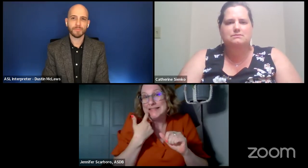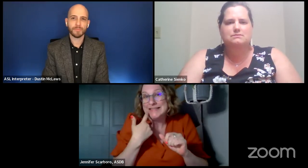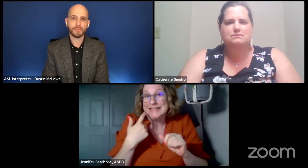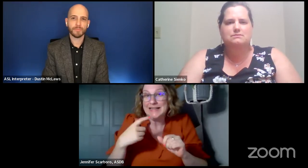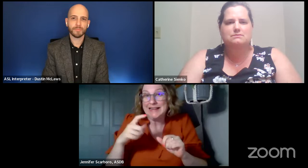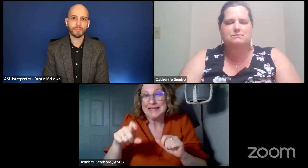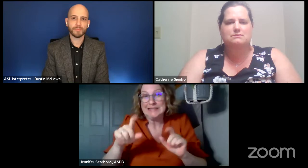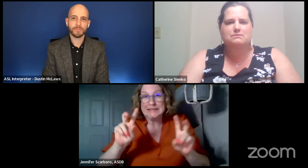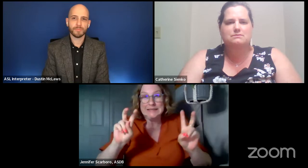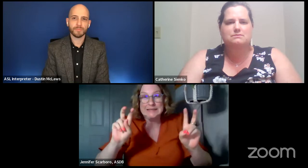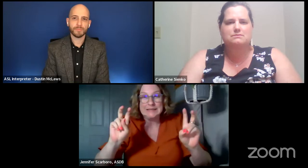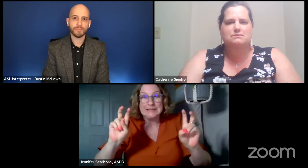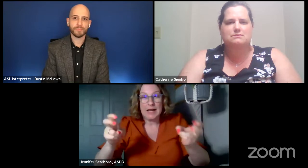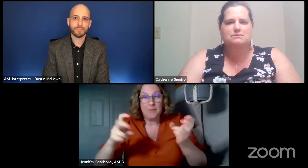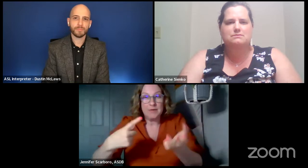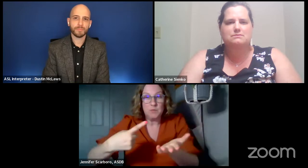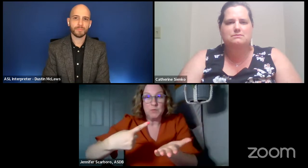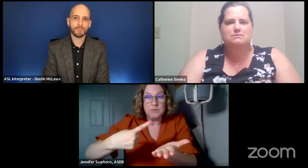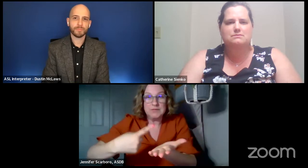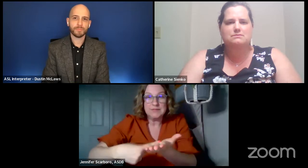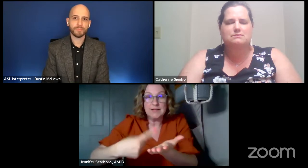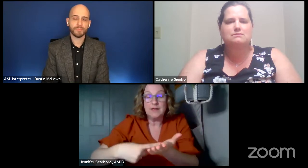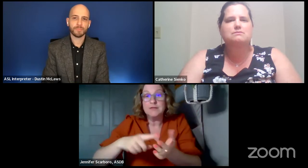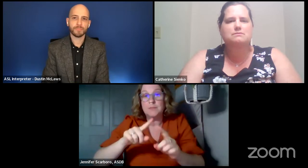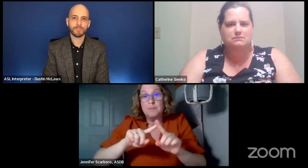Let's see.